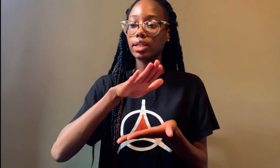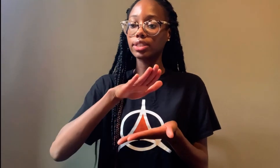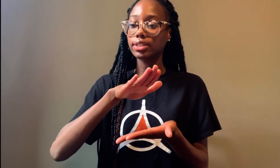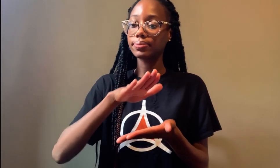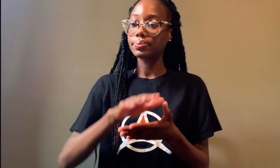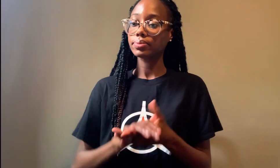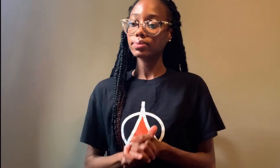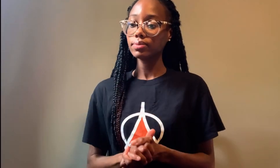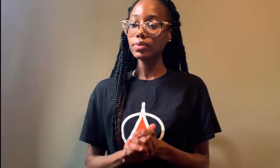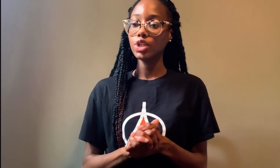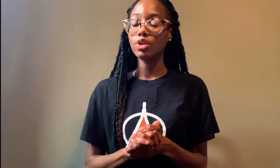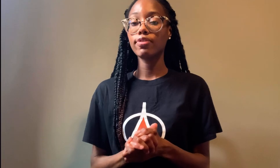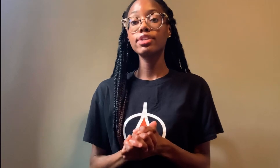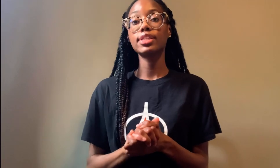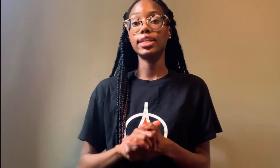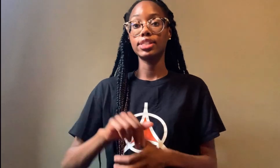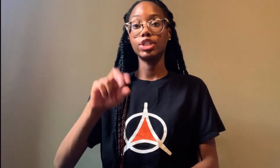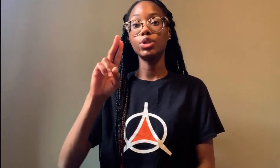College. University is a U.